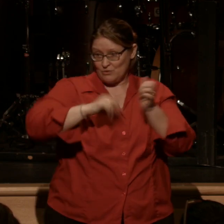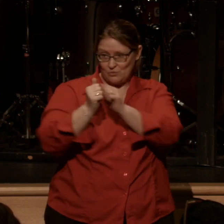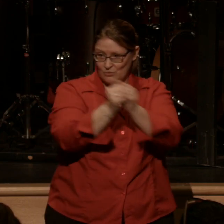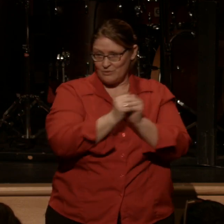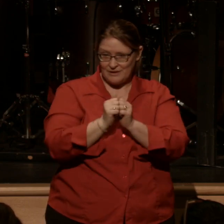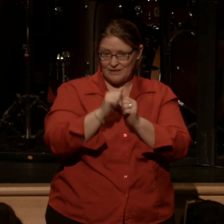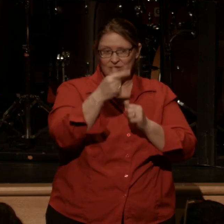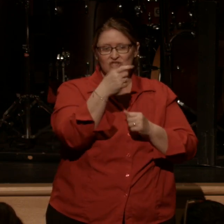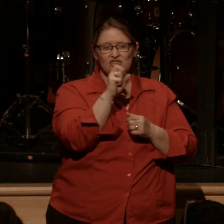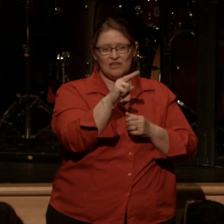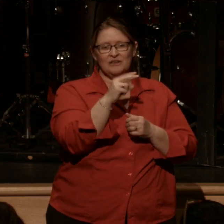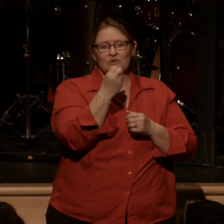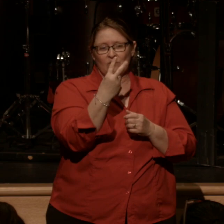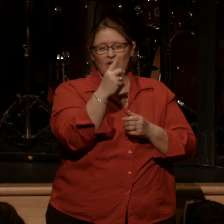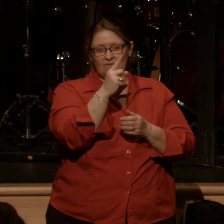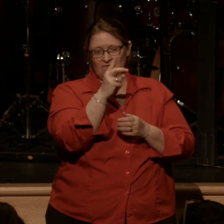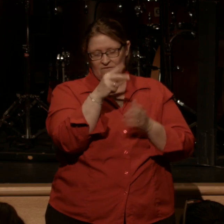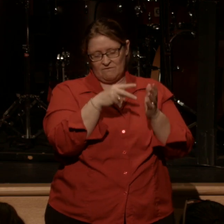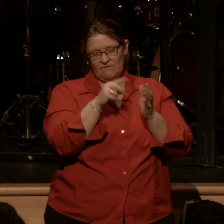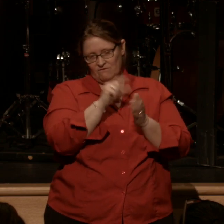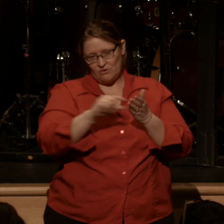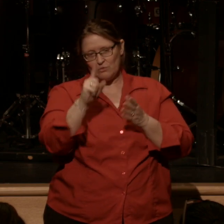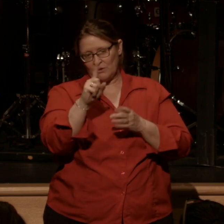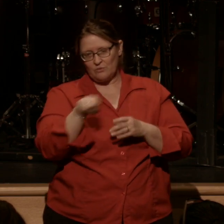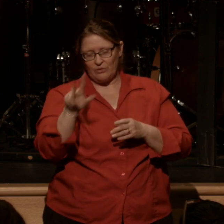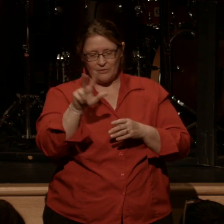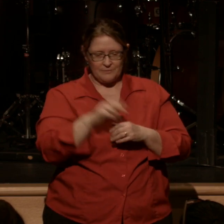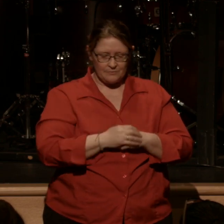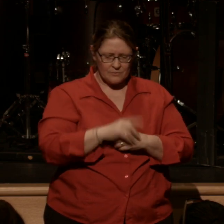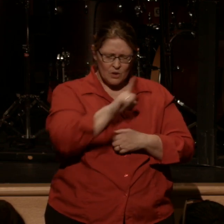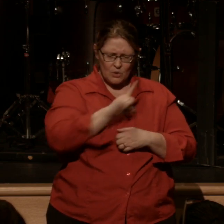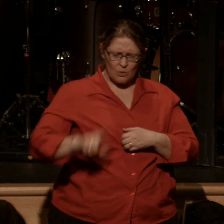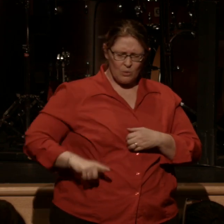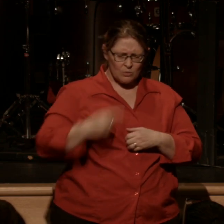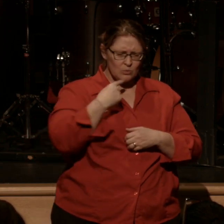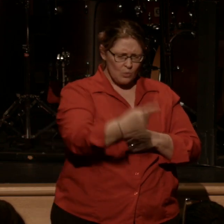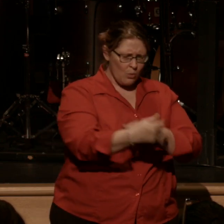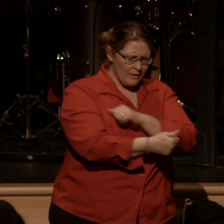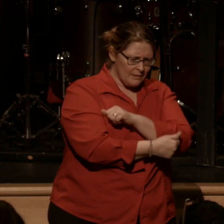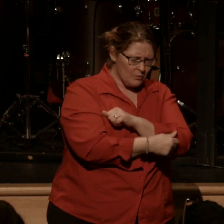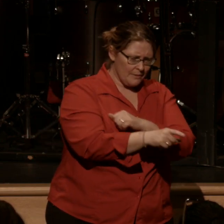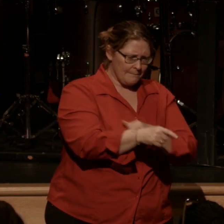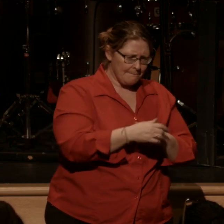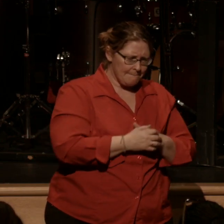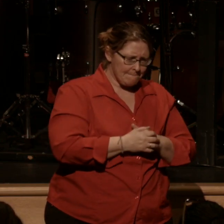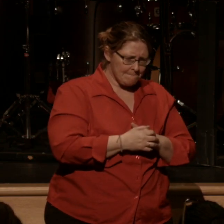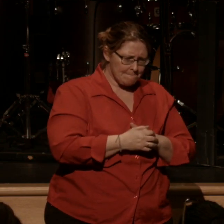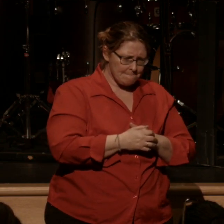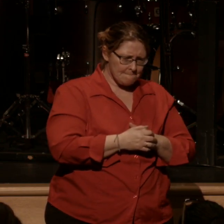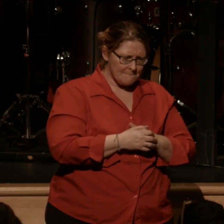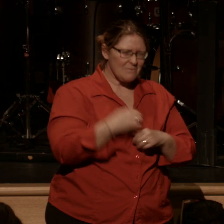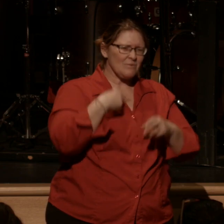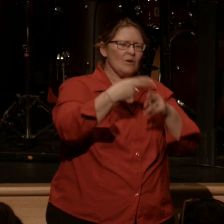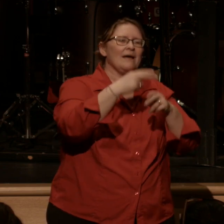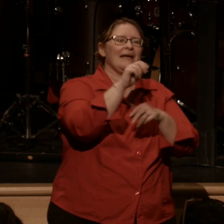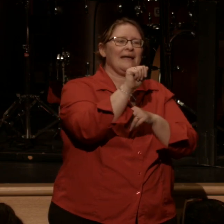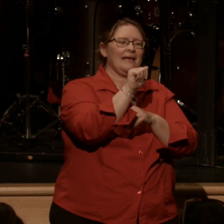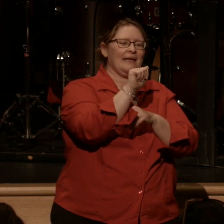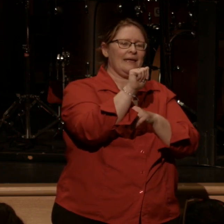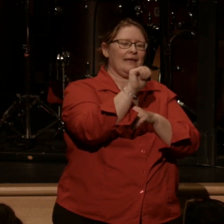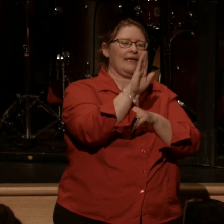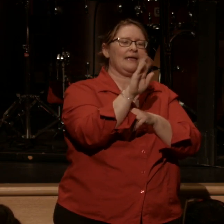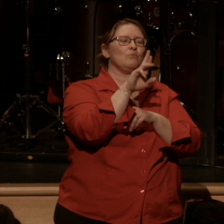12, 1-3. Now the Lord said to Abram, I'm going to call him